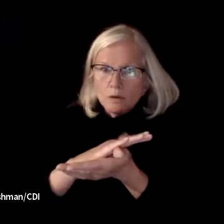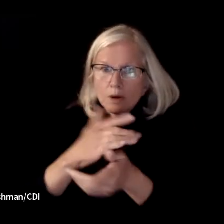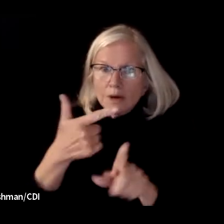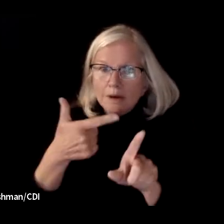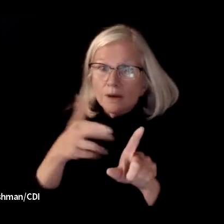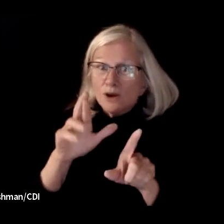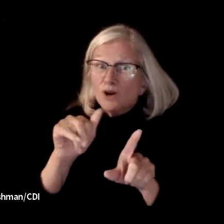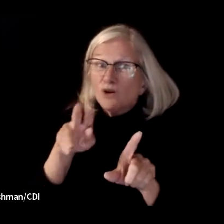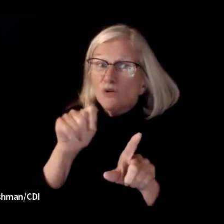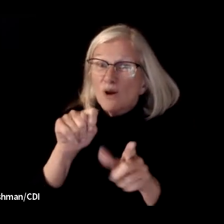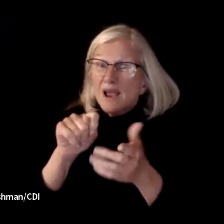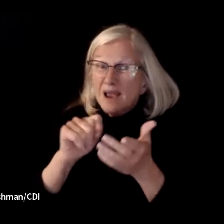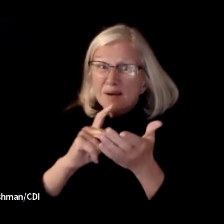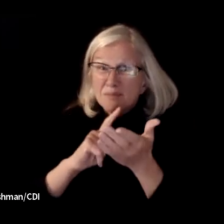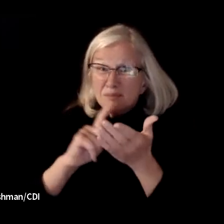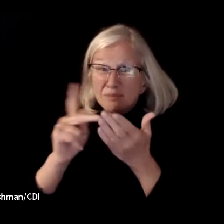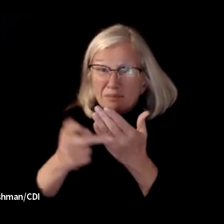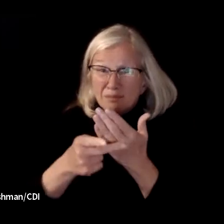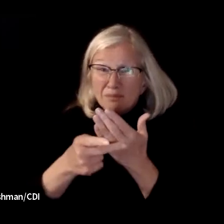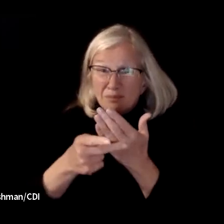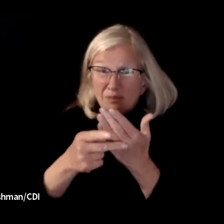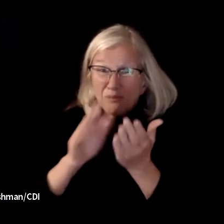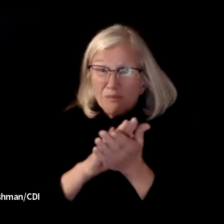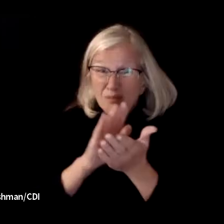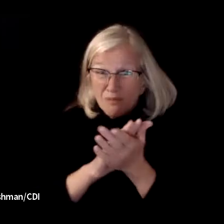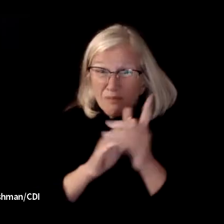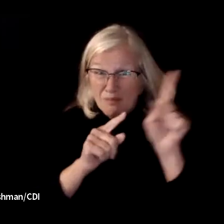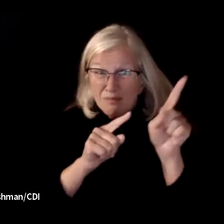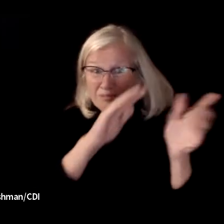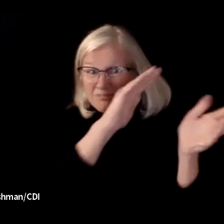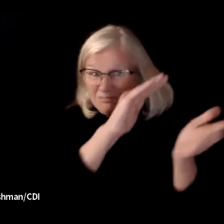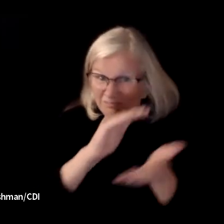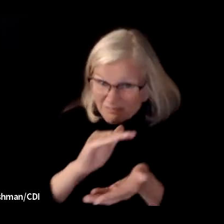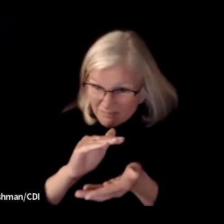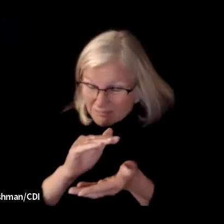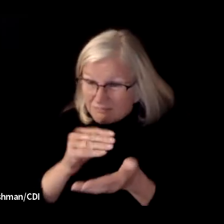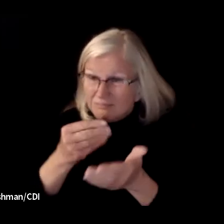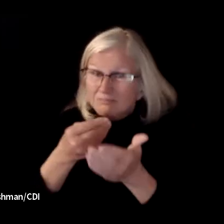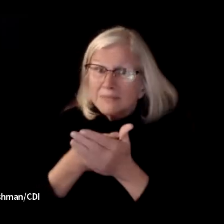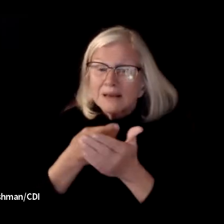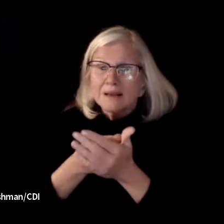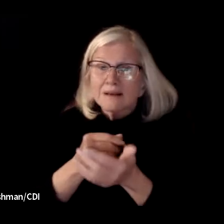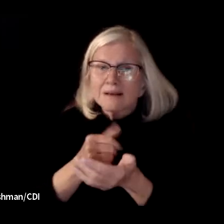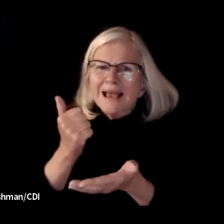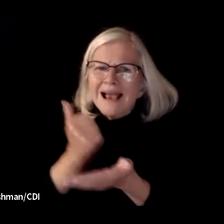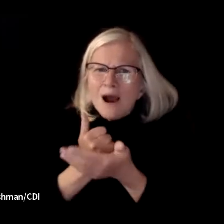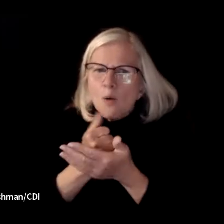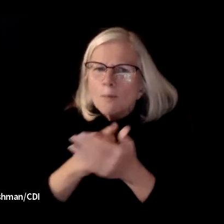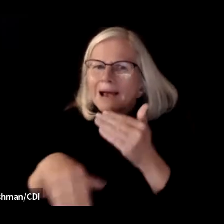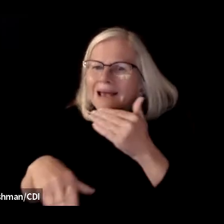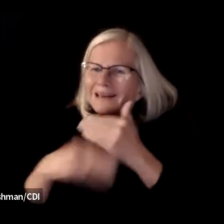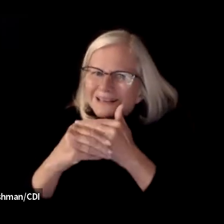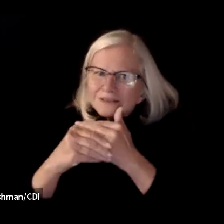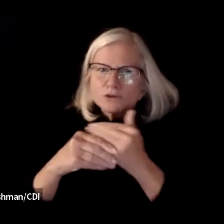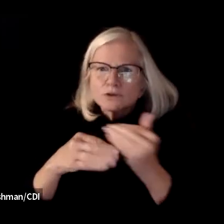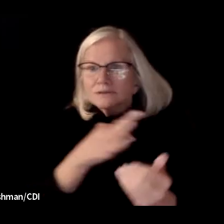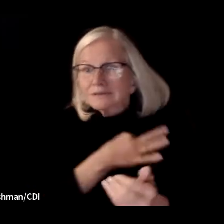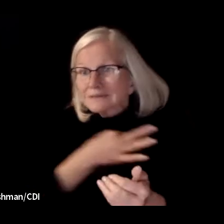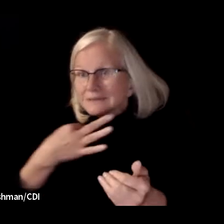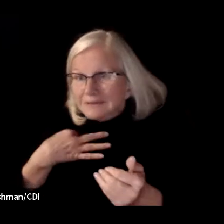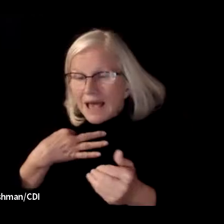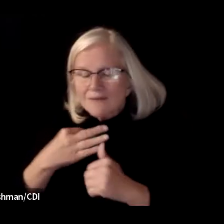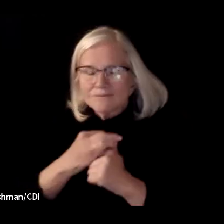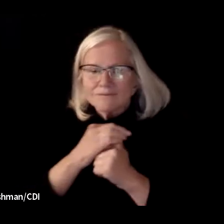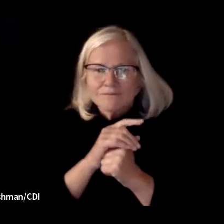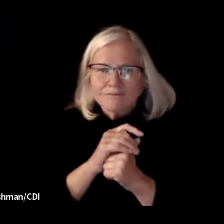apply for to add staff, to just help with the infrastructure of administering